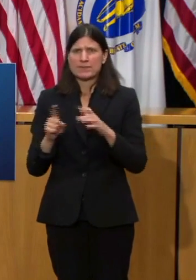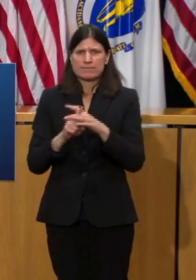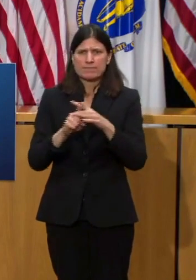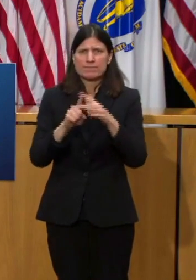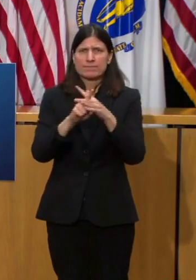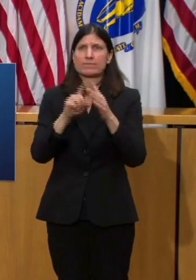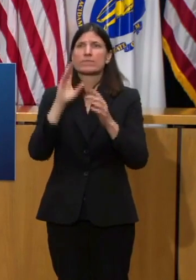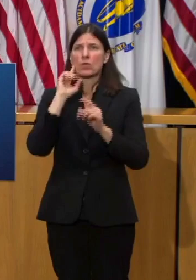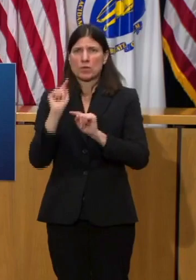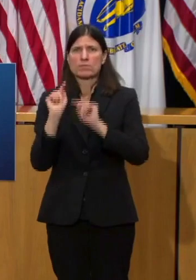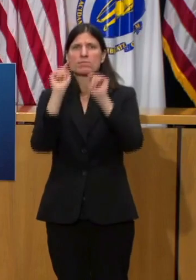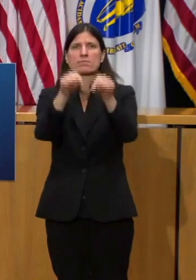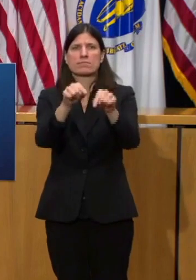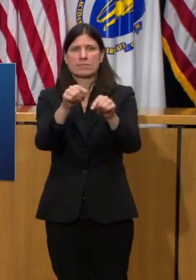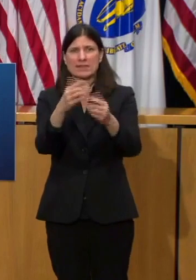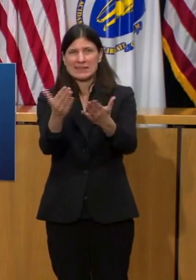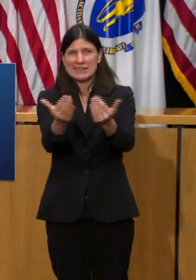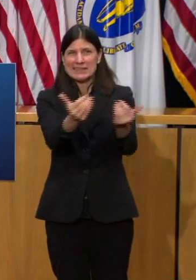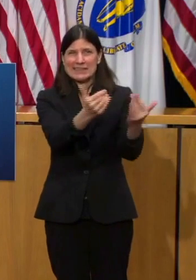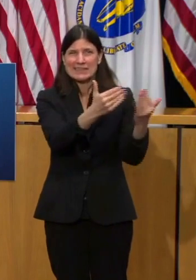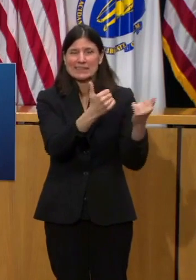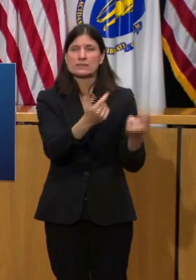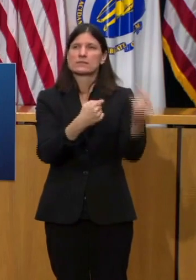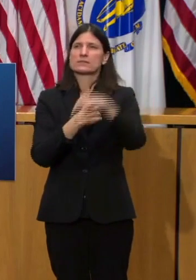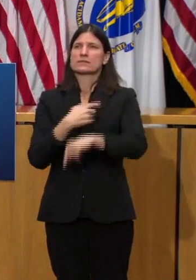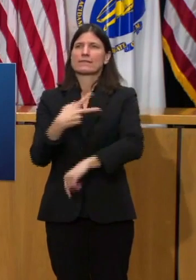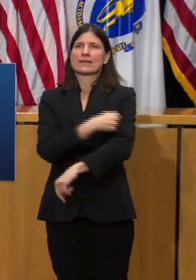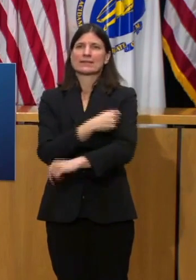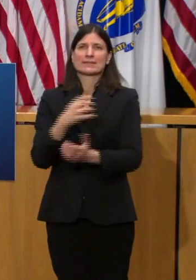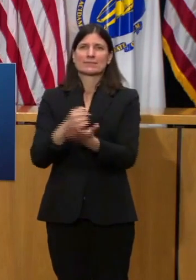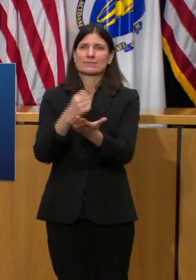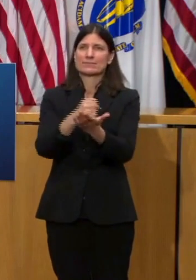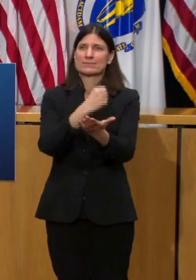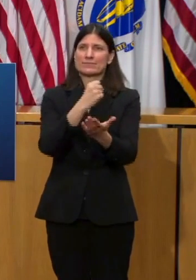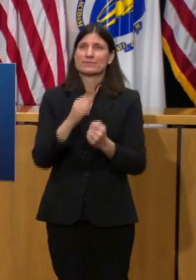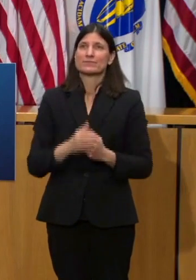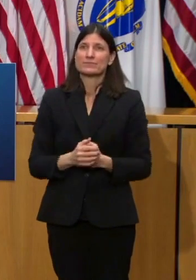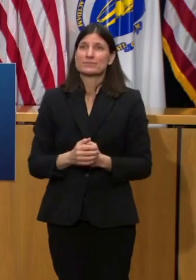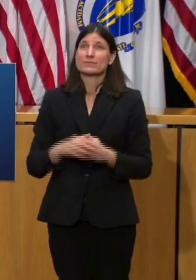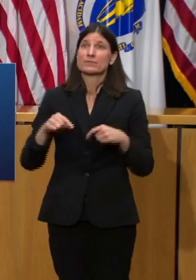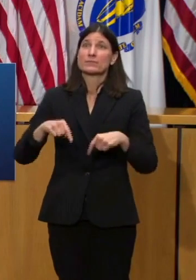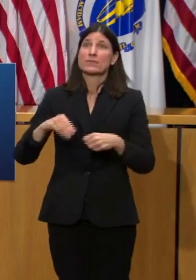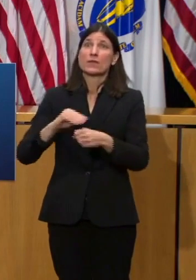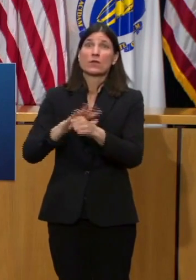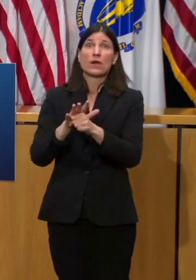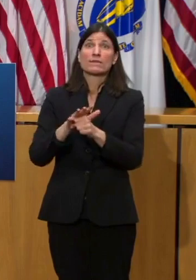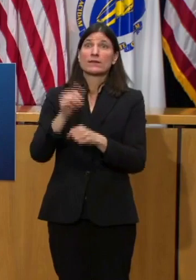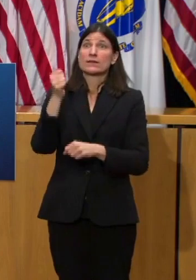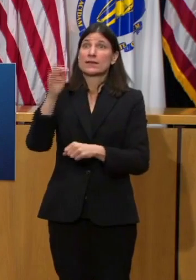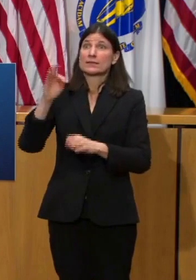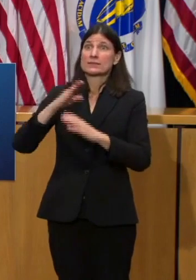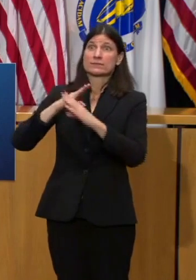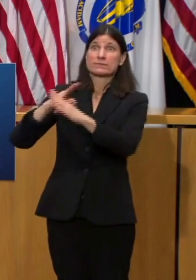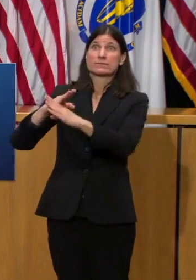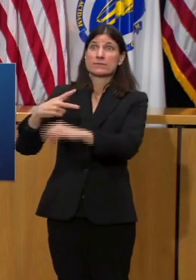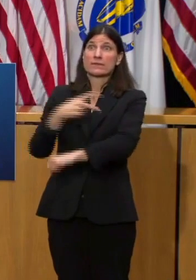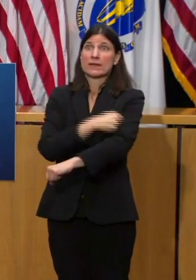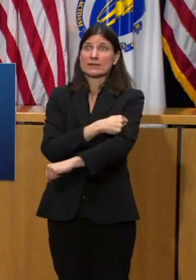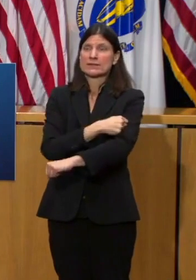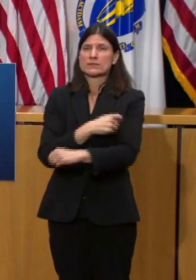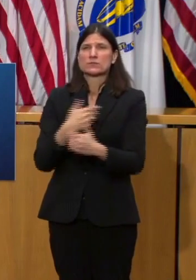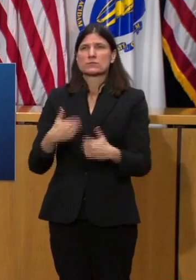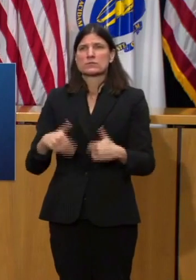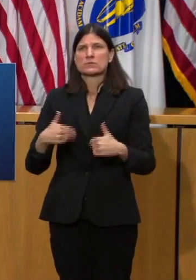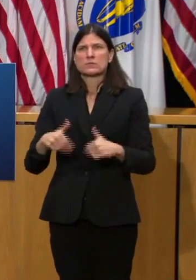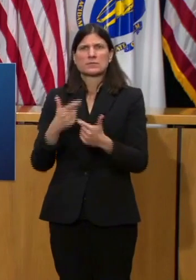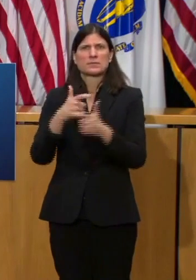COVID-19 vaccination effort is the largest and most complex vaccination program in this country's history. And